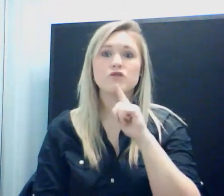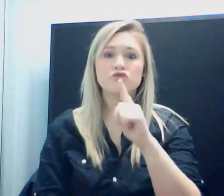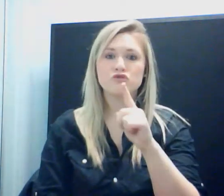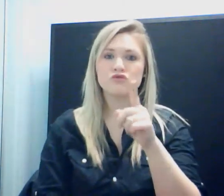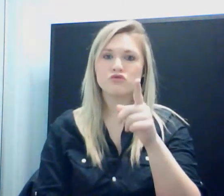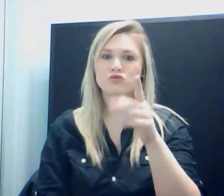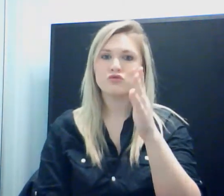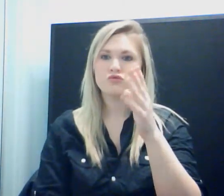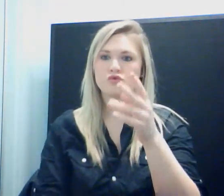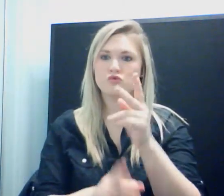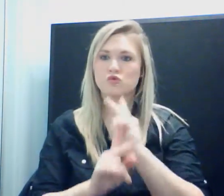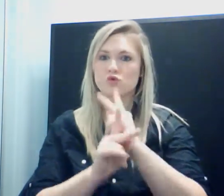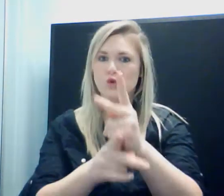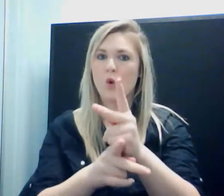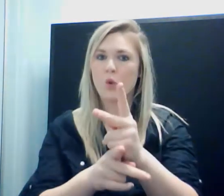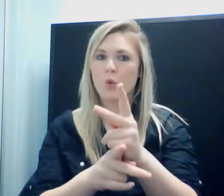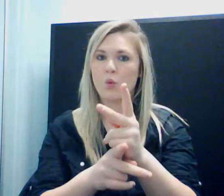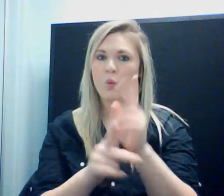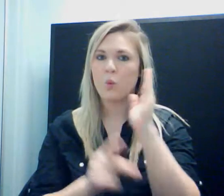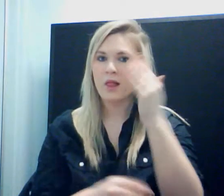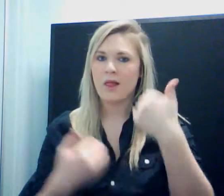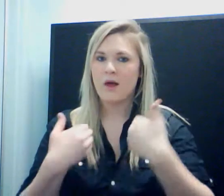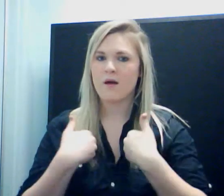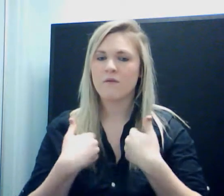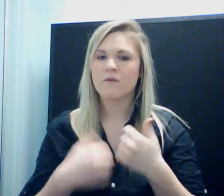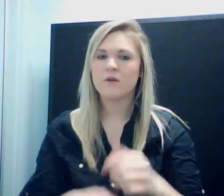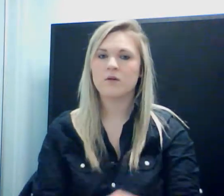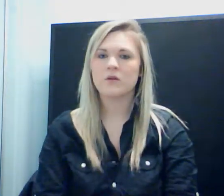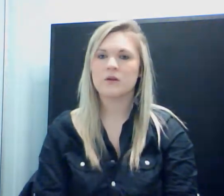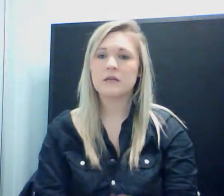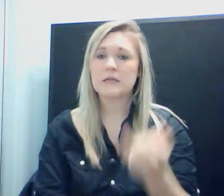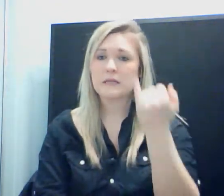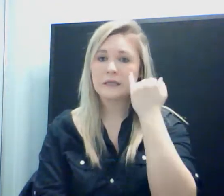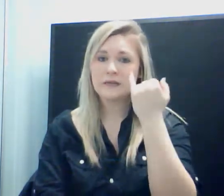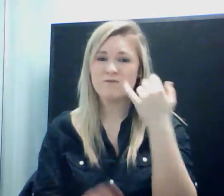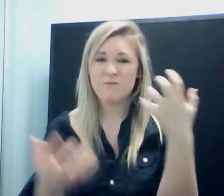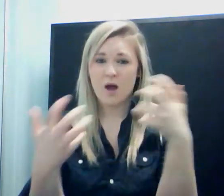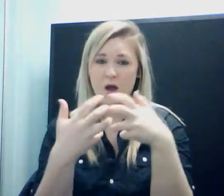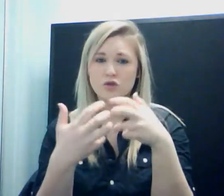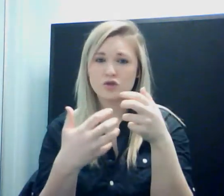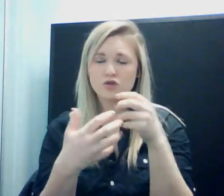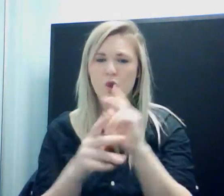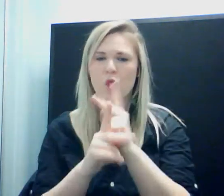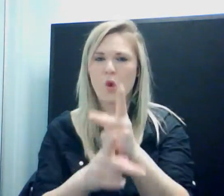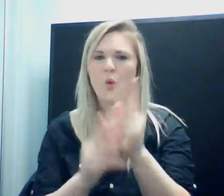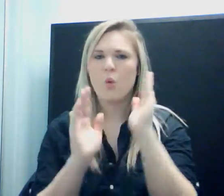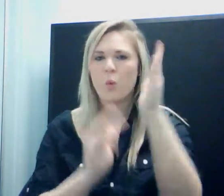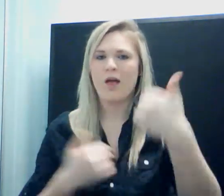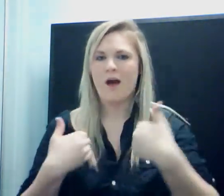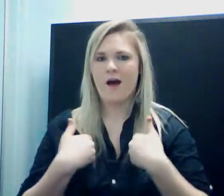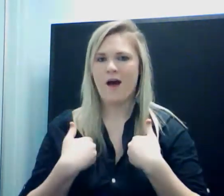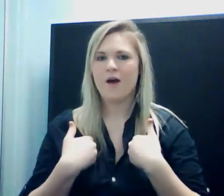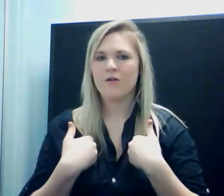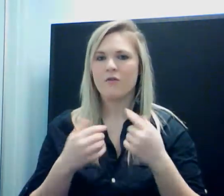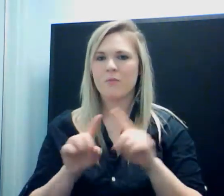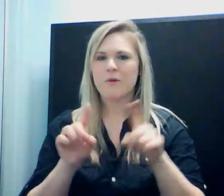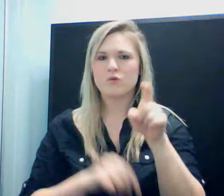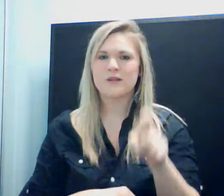we use, and as long as you meet those formulas, you will get the loan. It is just a matter of waiting. So don't concern yourself with the